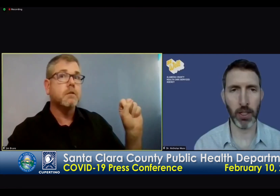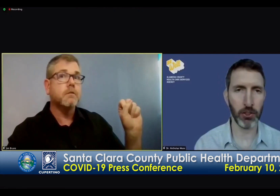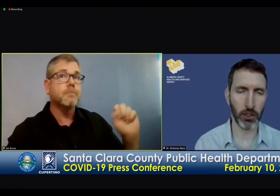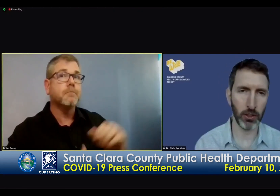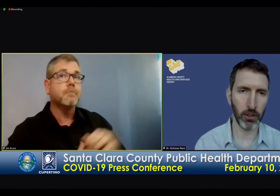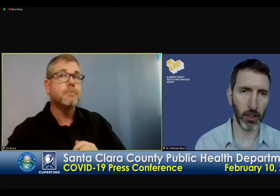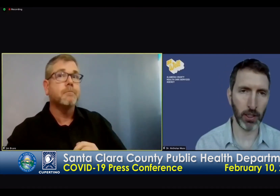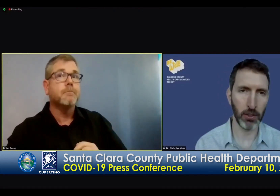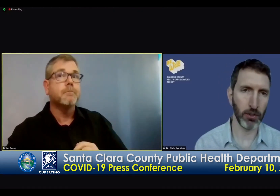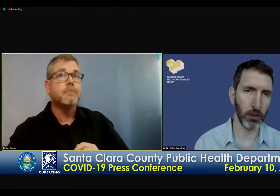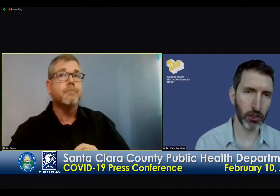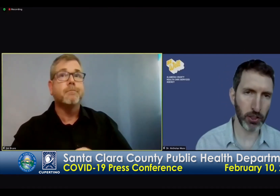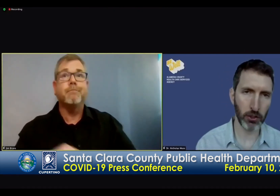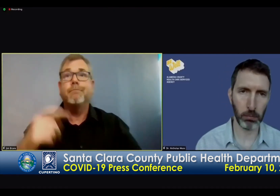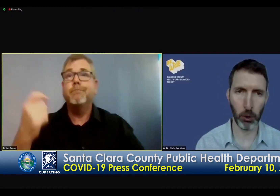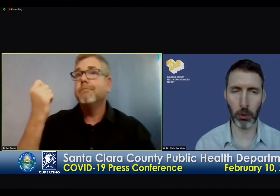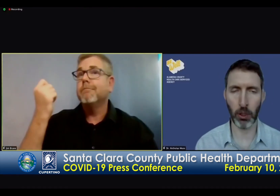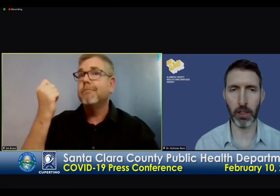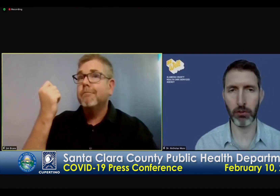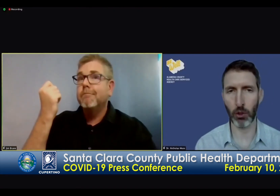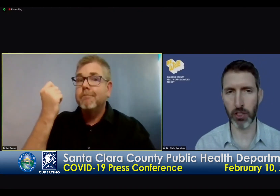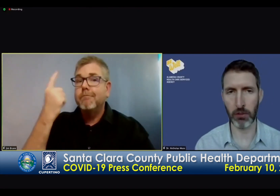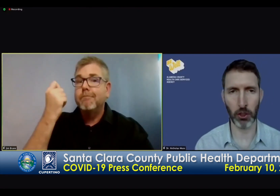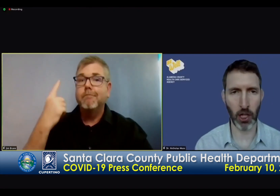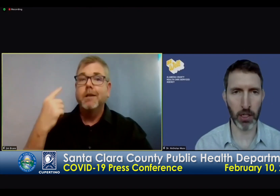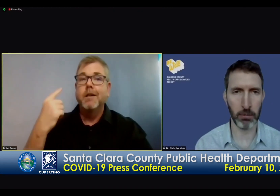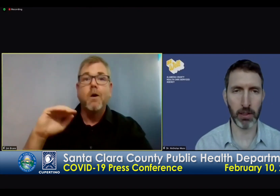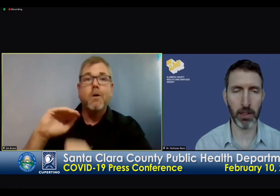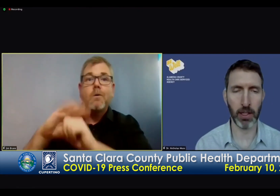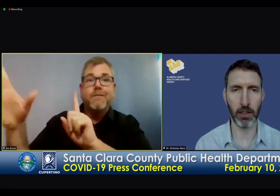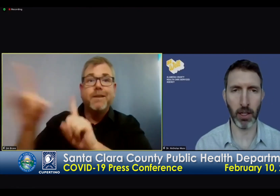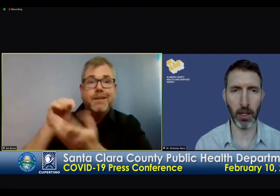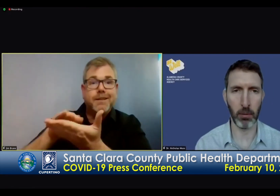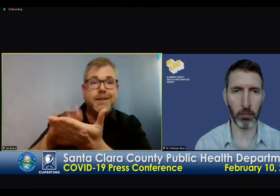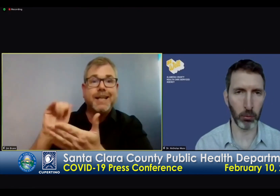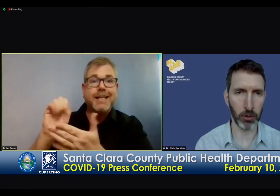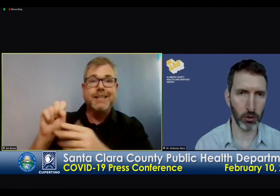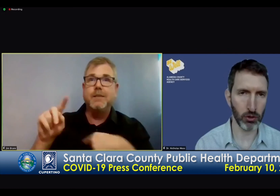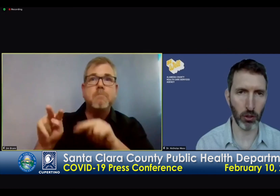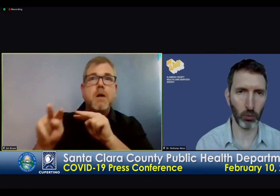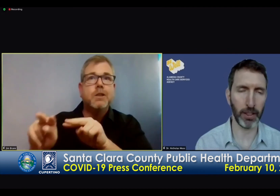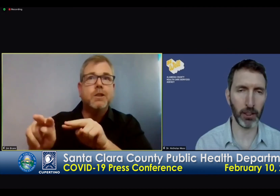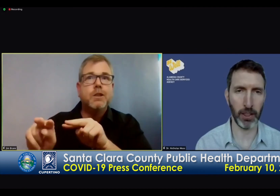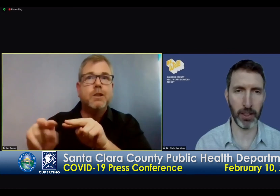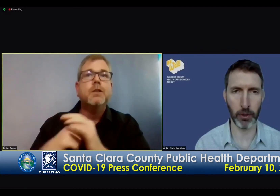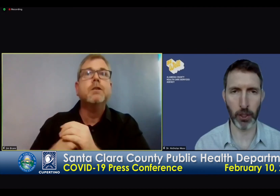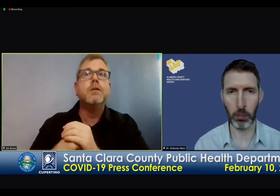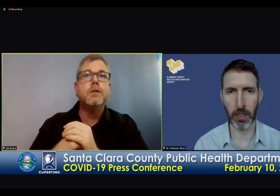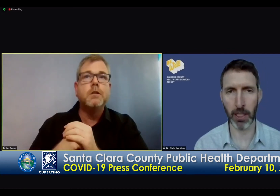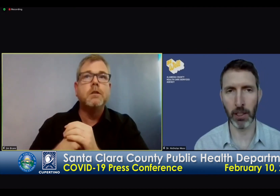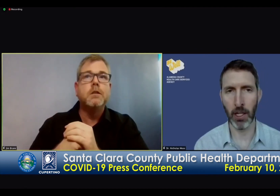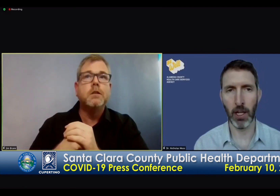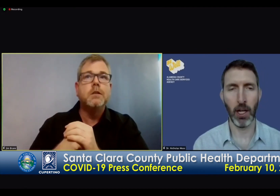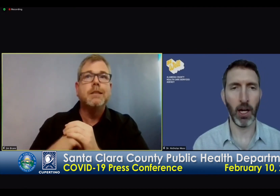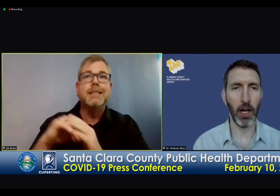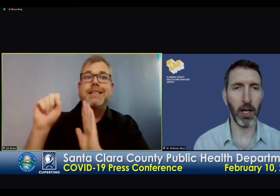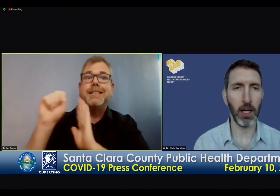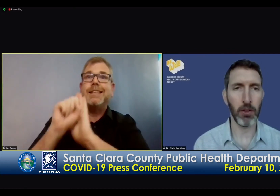case rates and the state's blueprint for a safer economy that we use to regulate reopening,